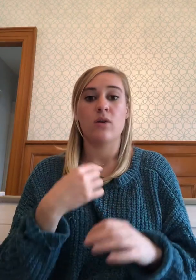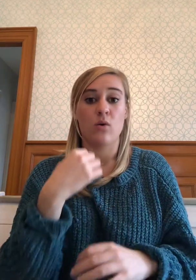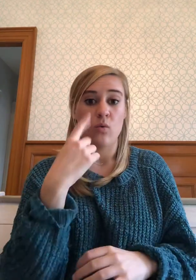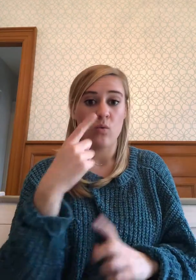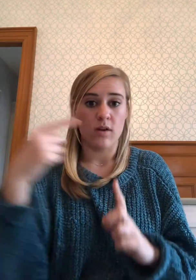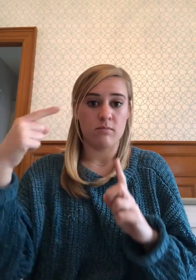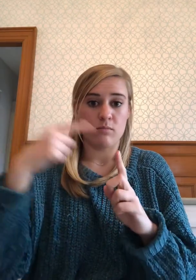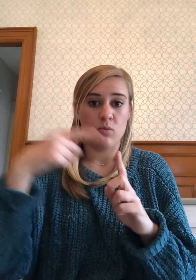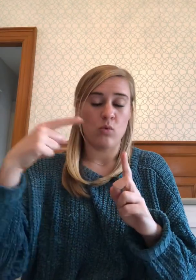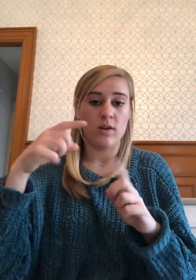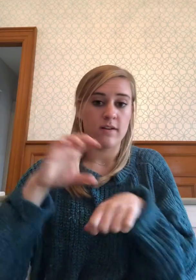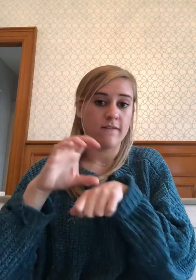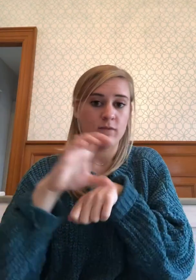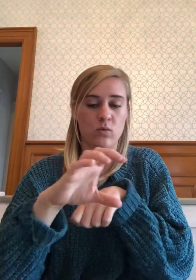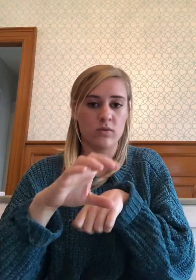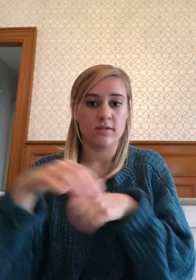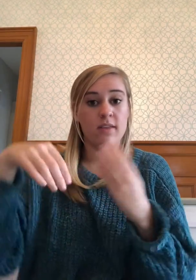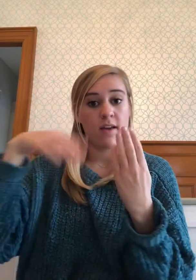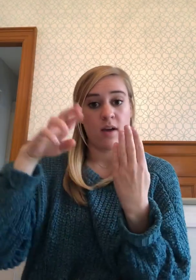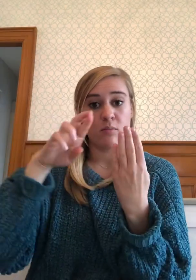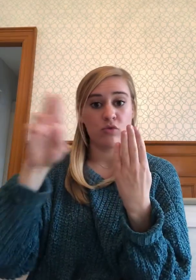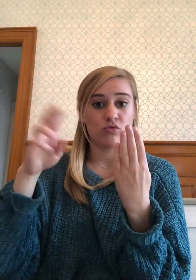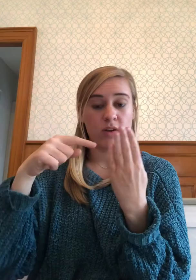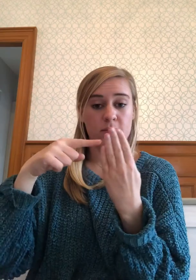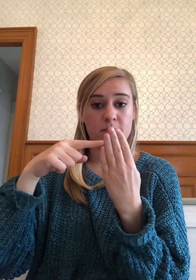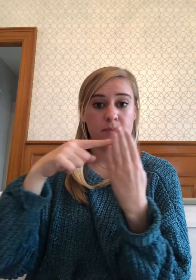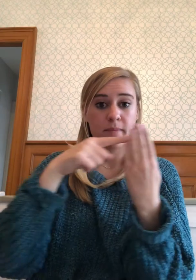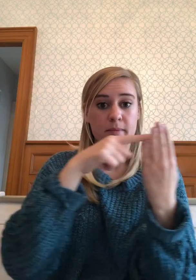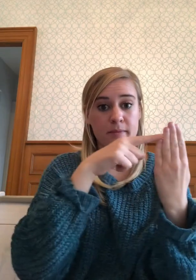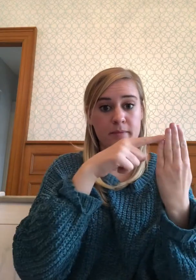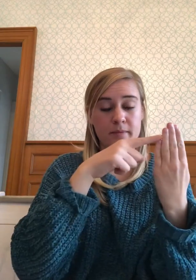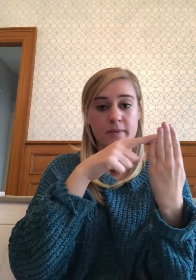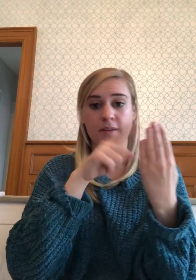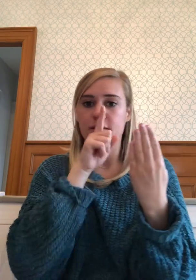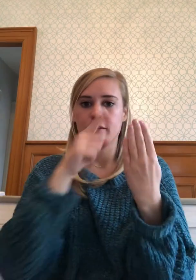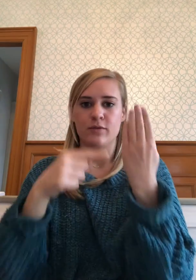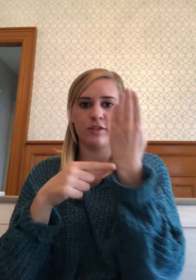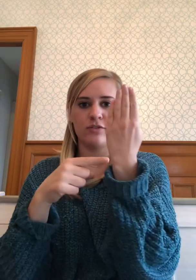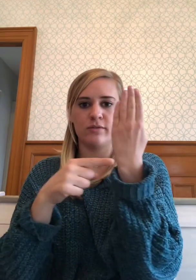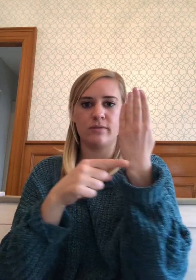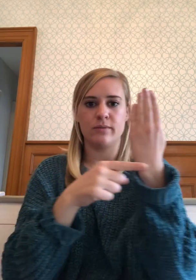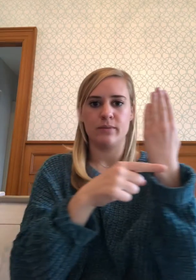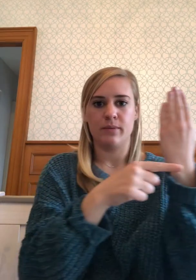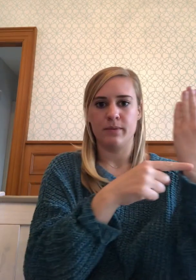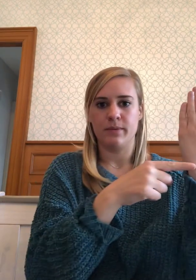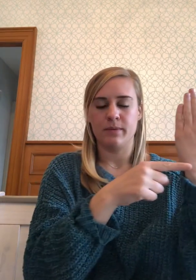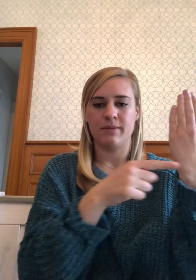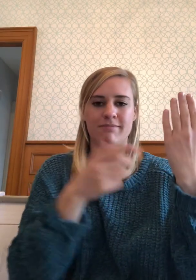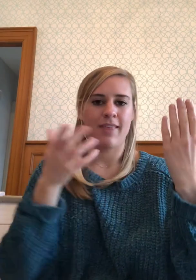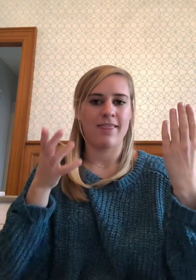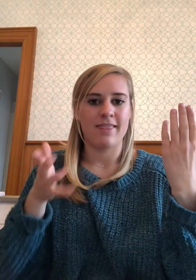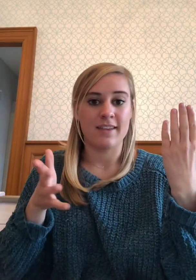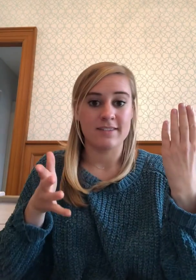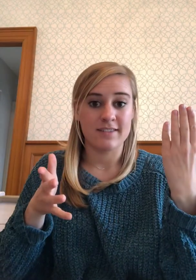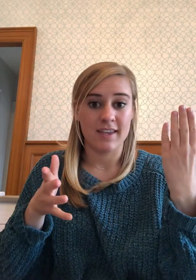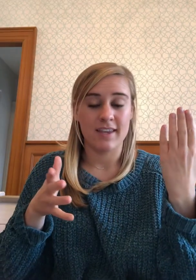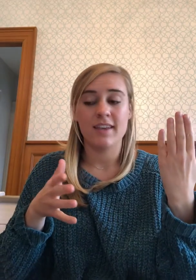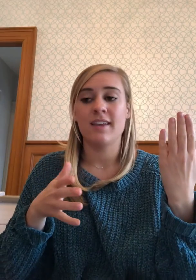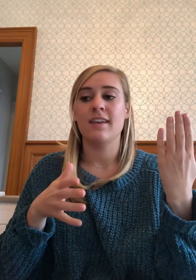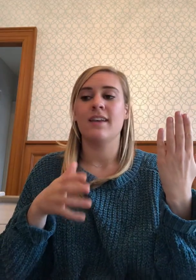right, and the tooth was moving in a linear fashion, that is upright. Actually, if you have a point force,